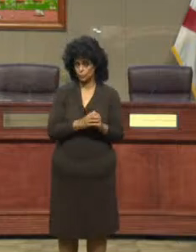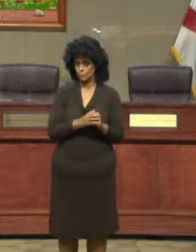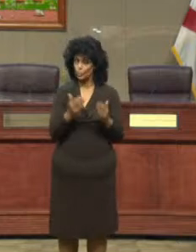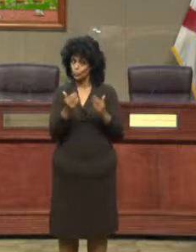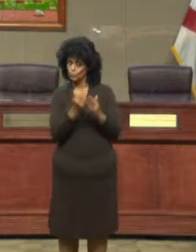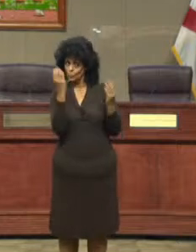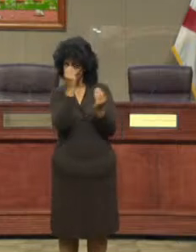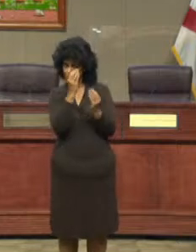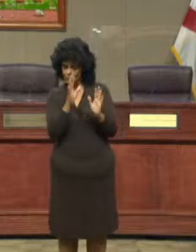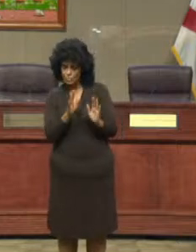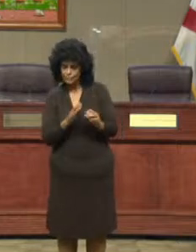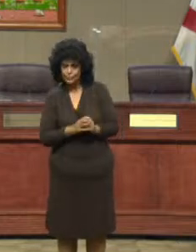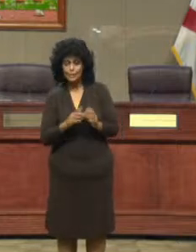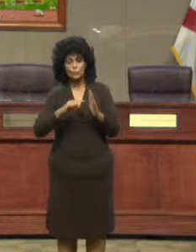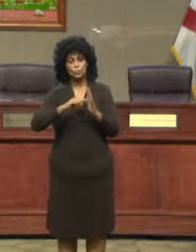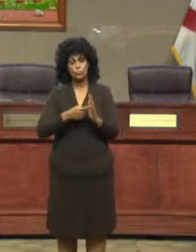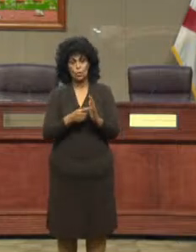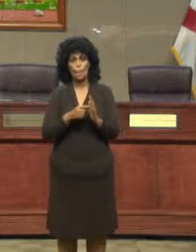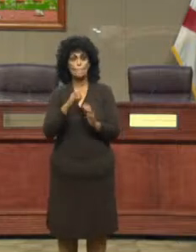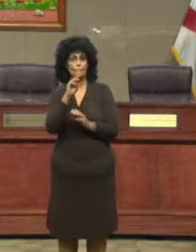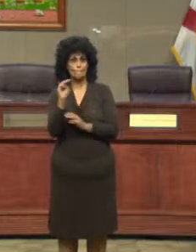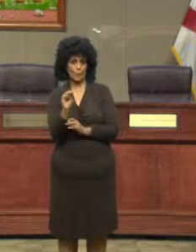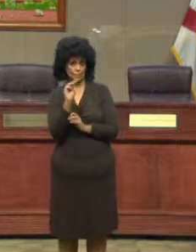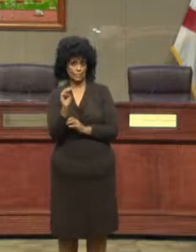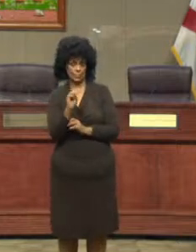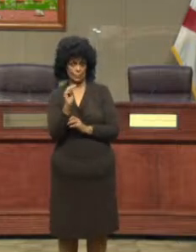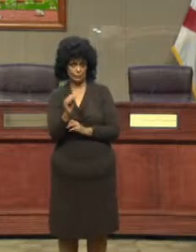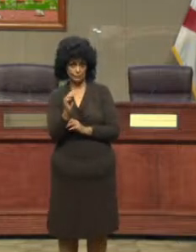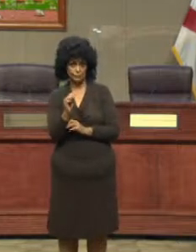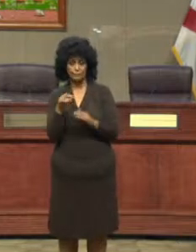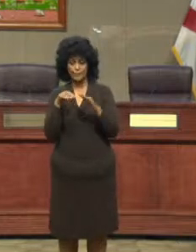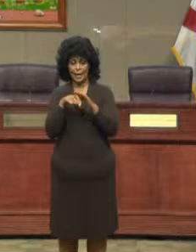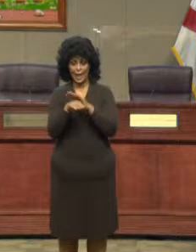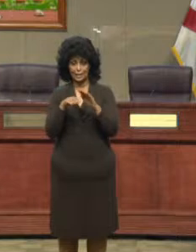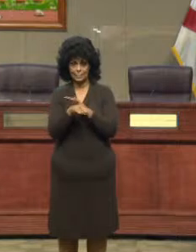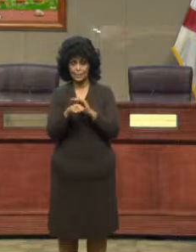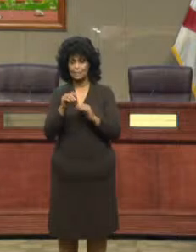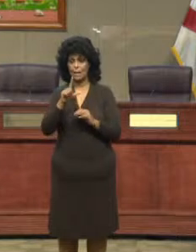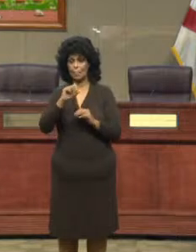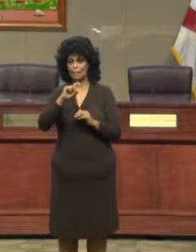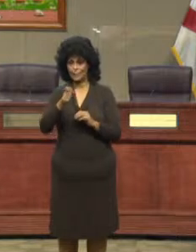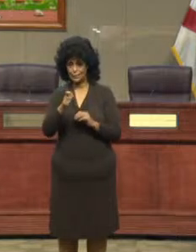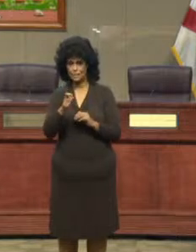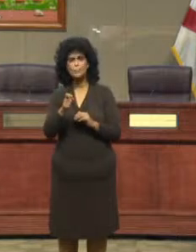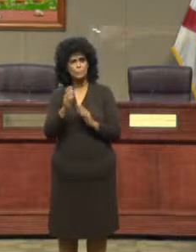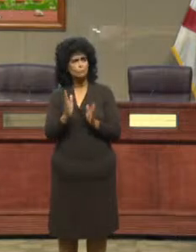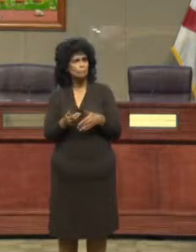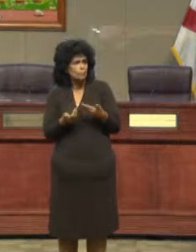flash. Starting on Monday, Access Links will offer round-trip